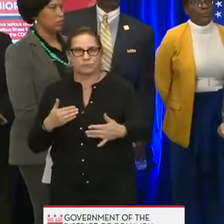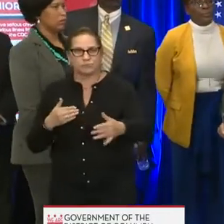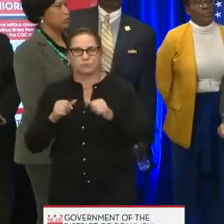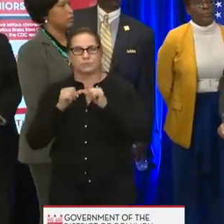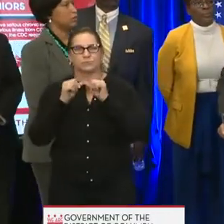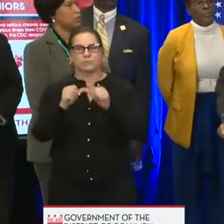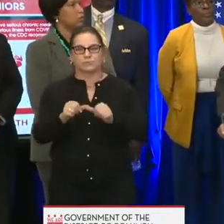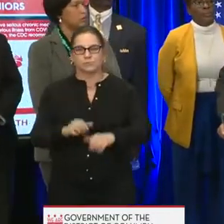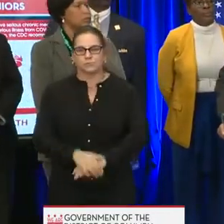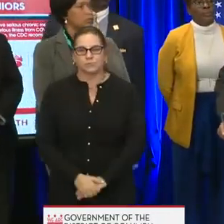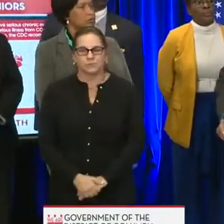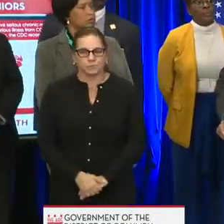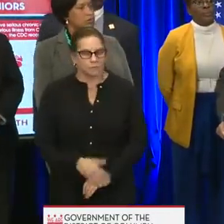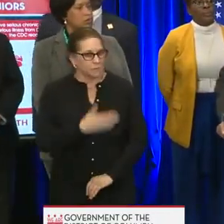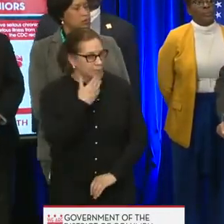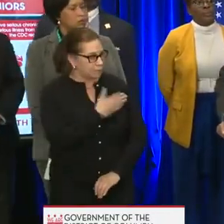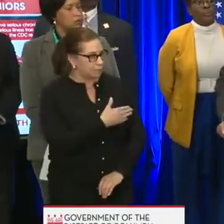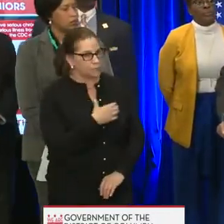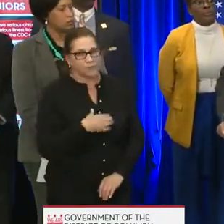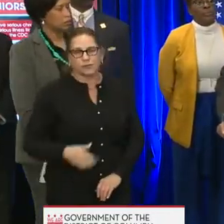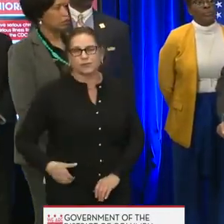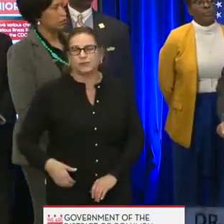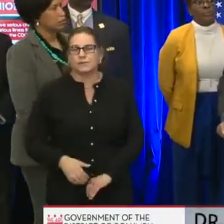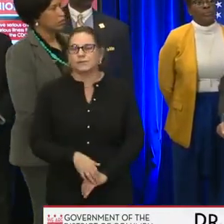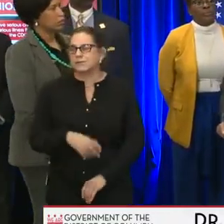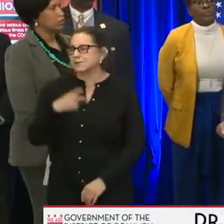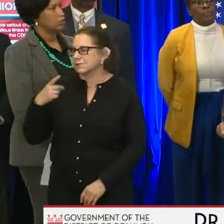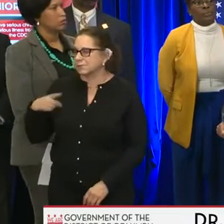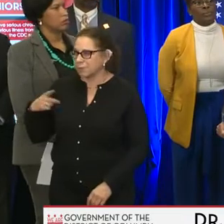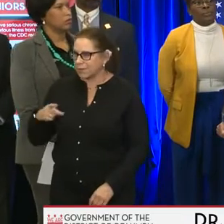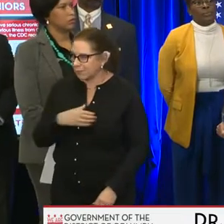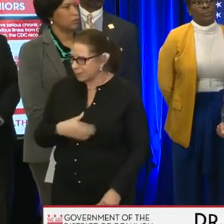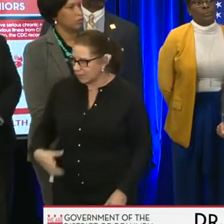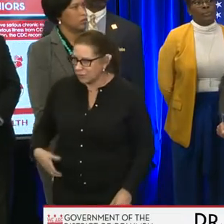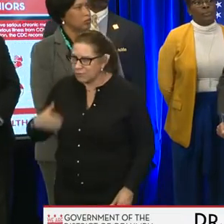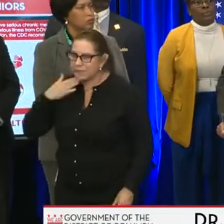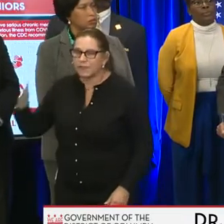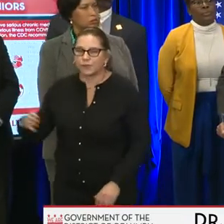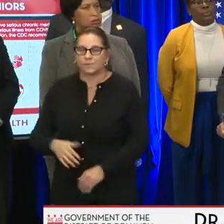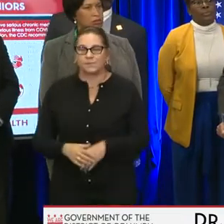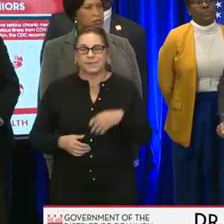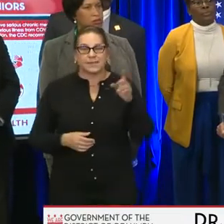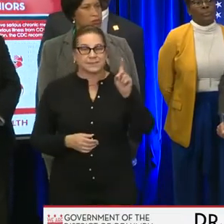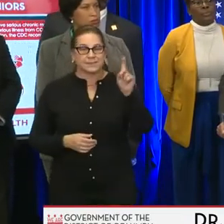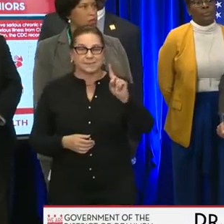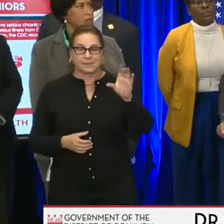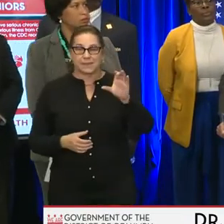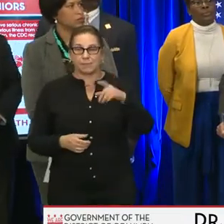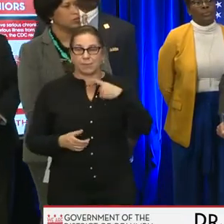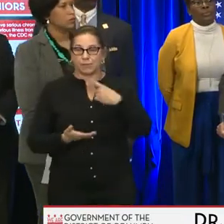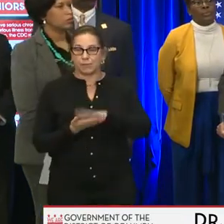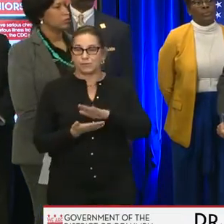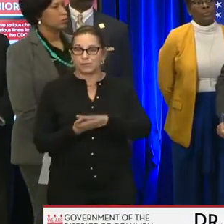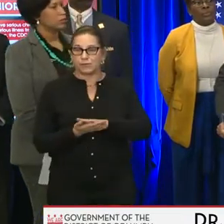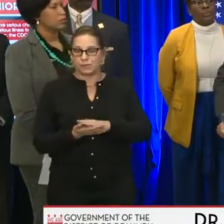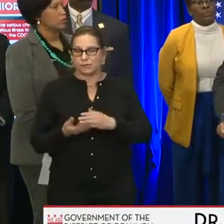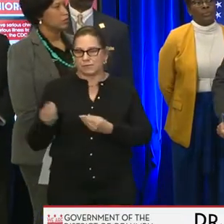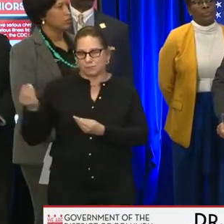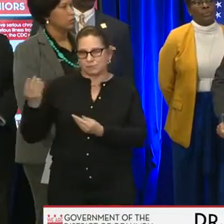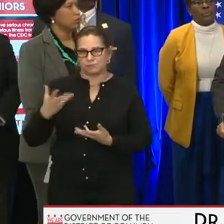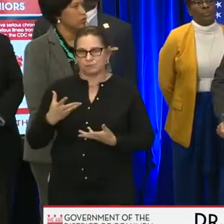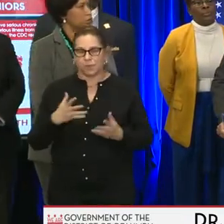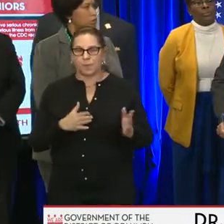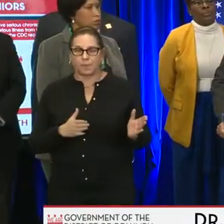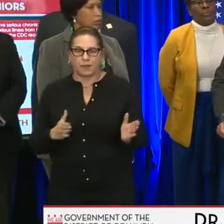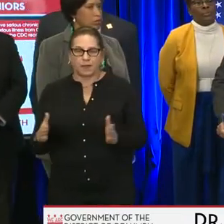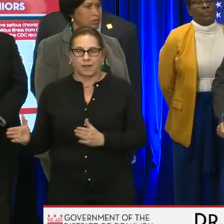Thank you, Mayor. Thank you, Deputy Mayor. At this time, DC Public Schools has communicated to our employees our plan for